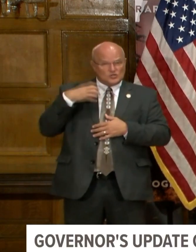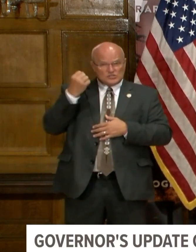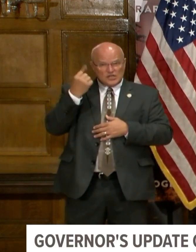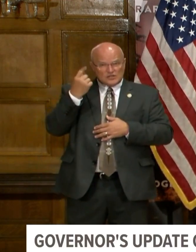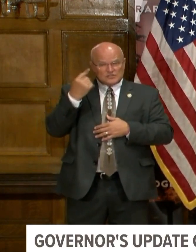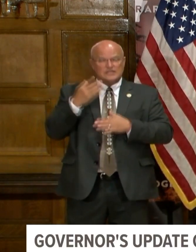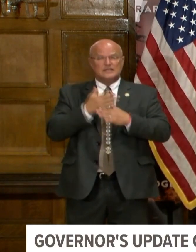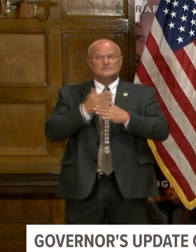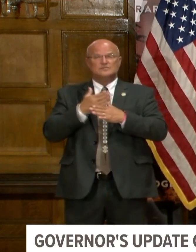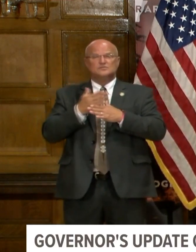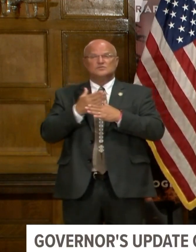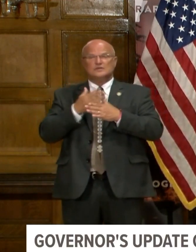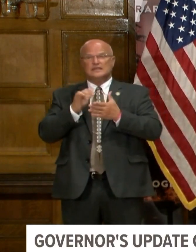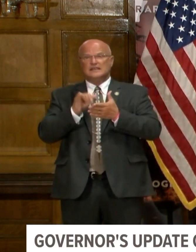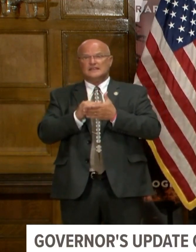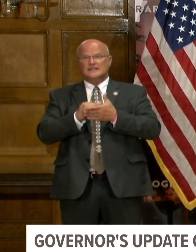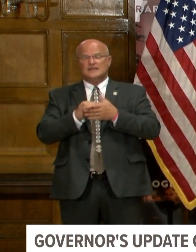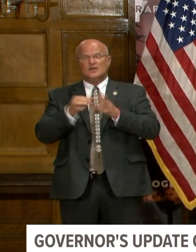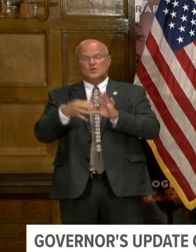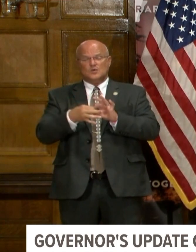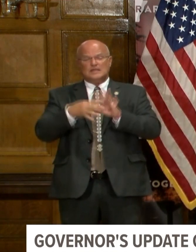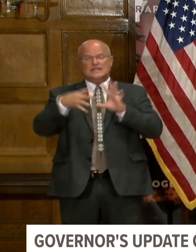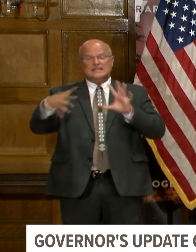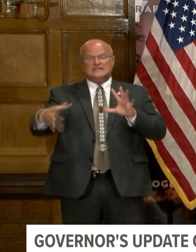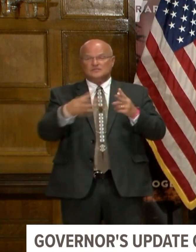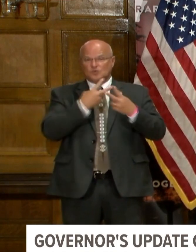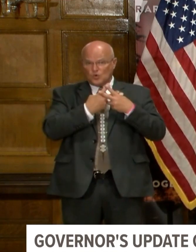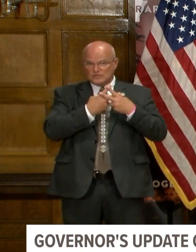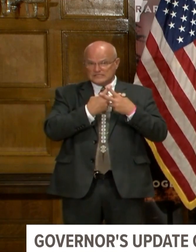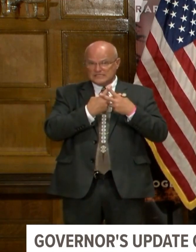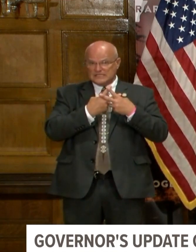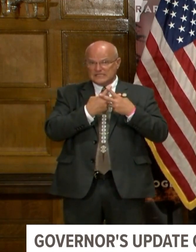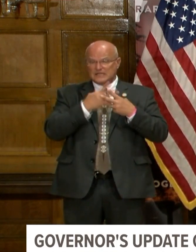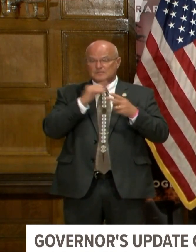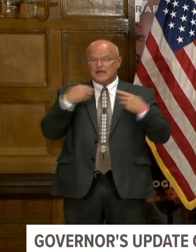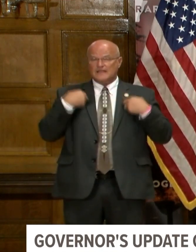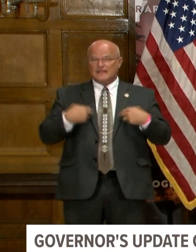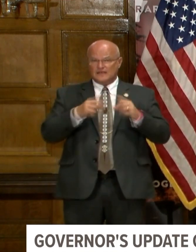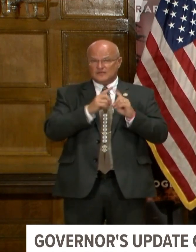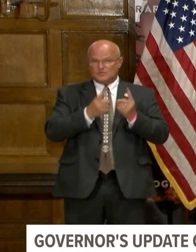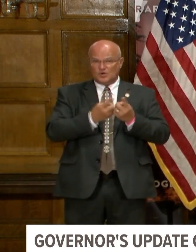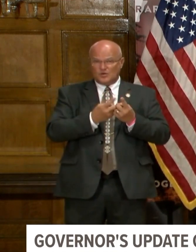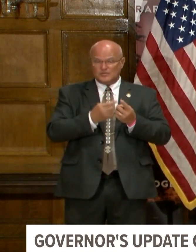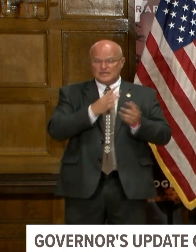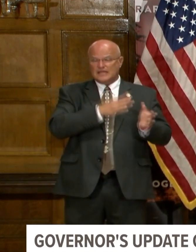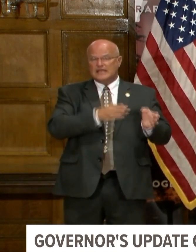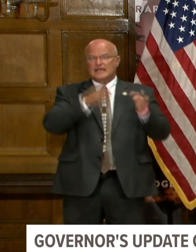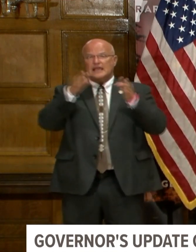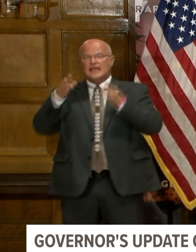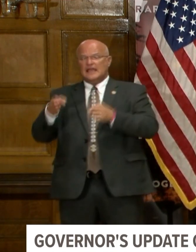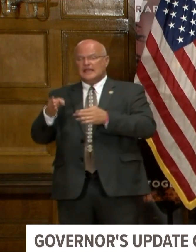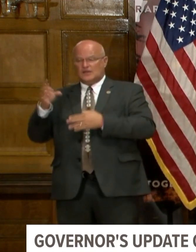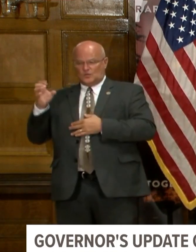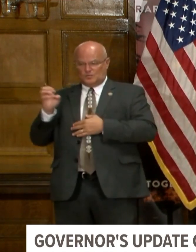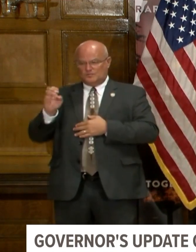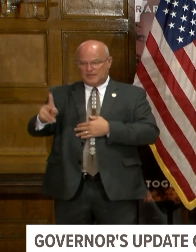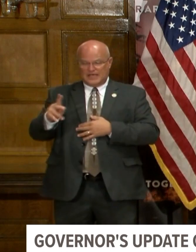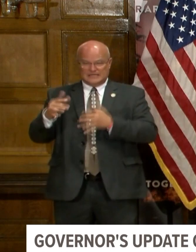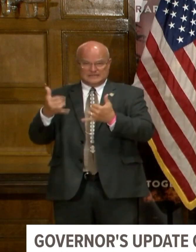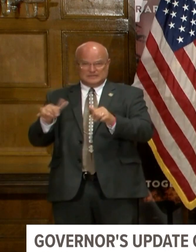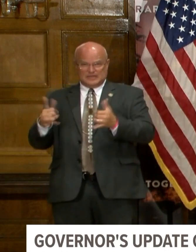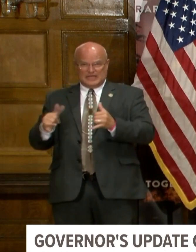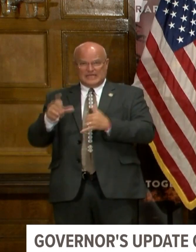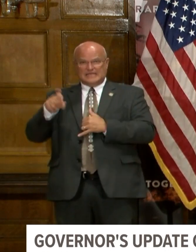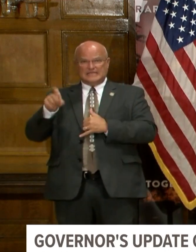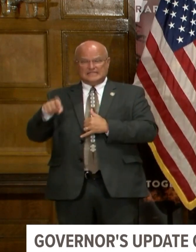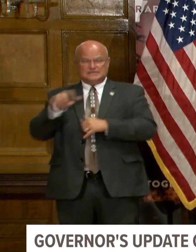difference between the release from quarantine by the health department and return to play, which